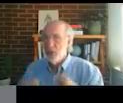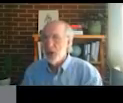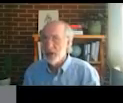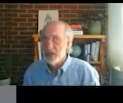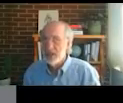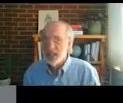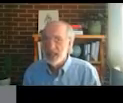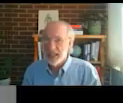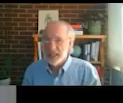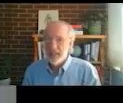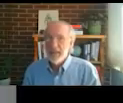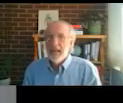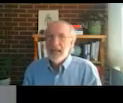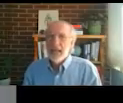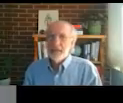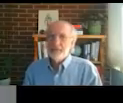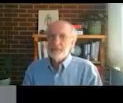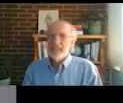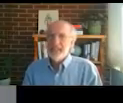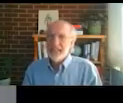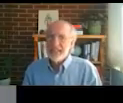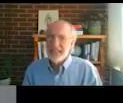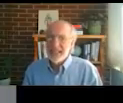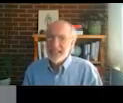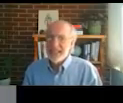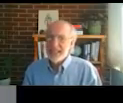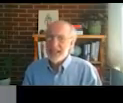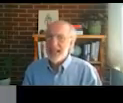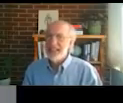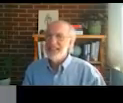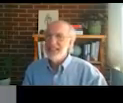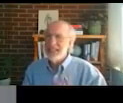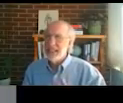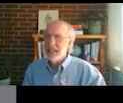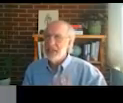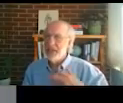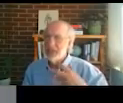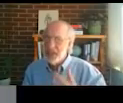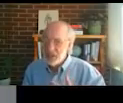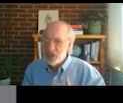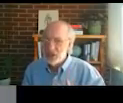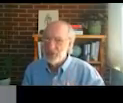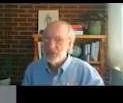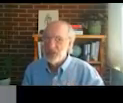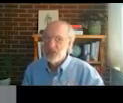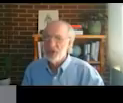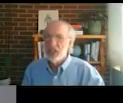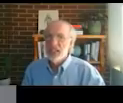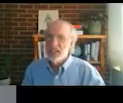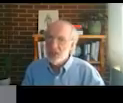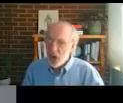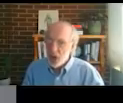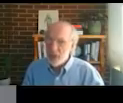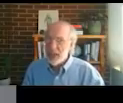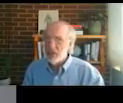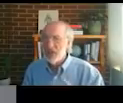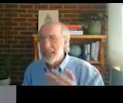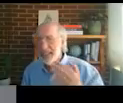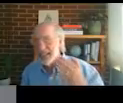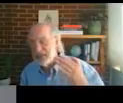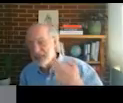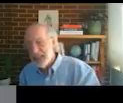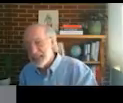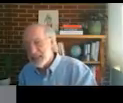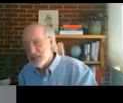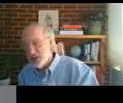where you model the sign. This idea of teaching procedures is all about